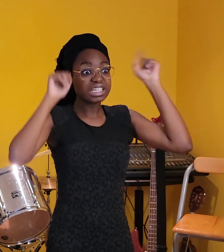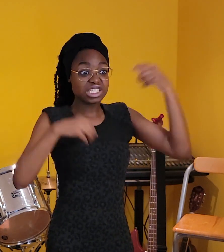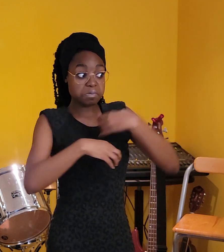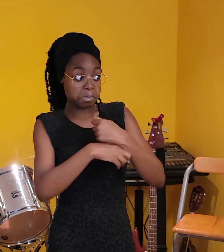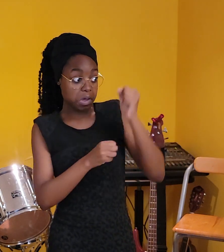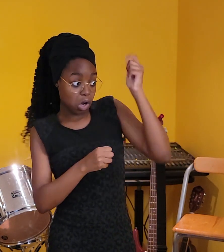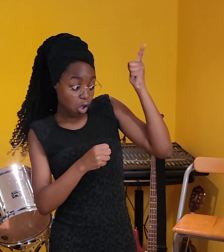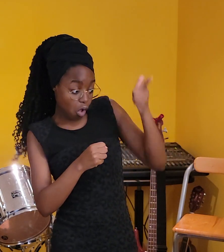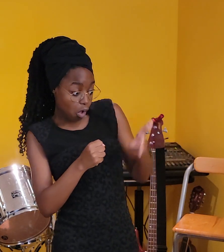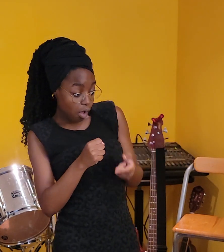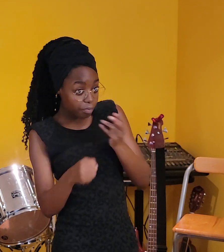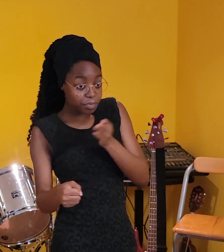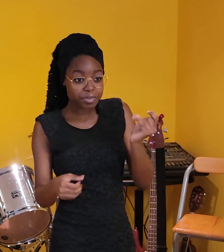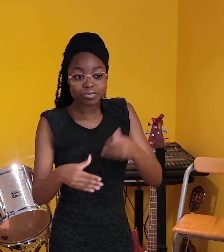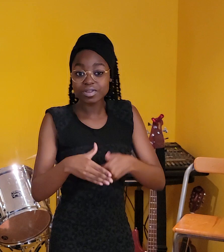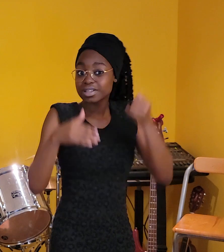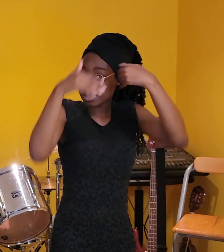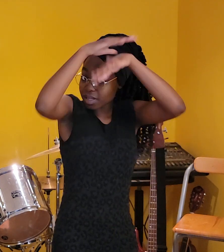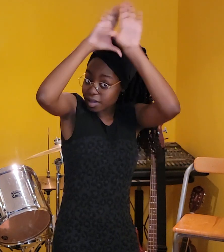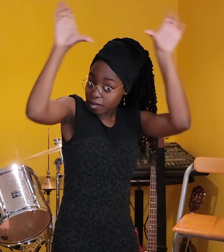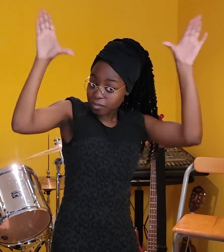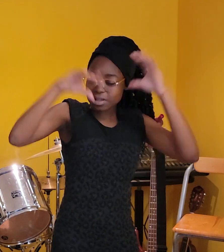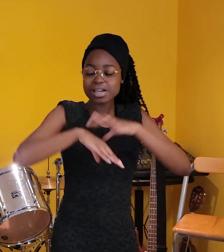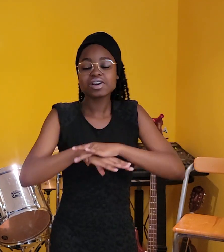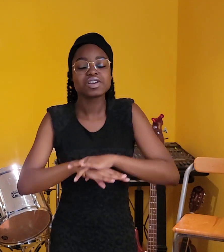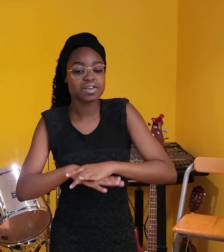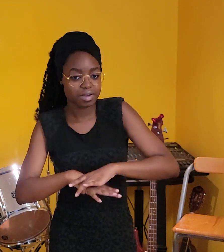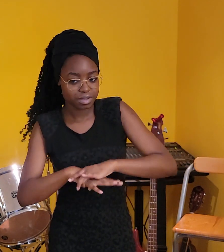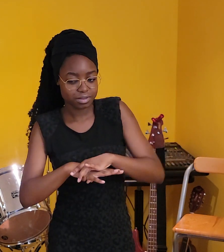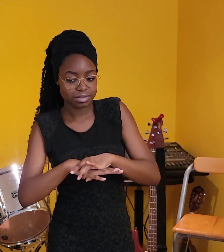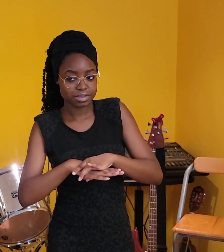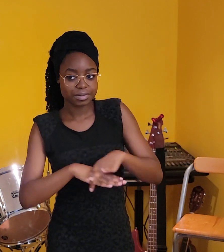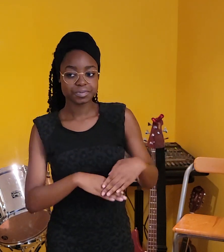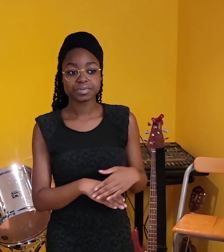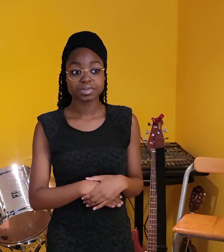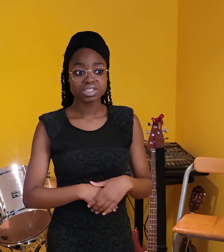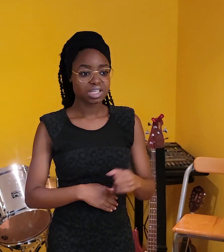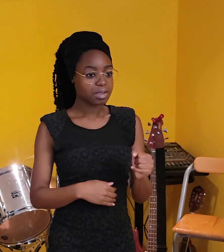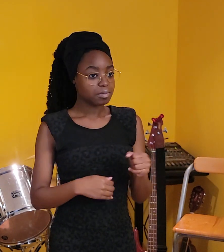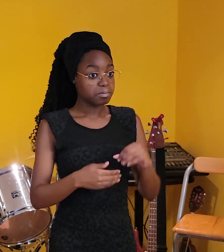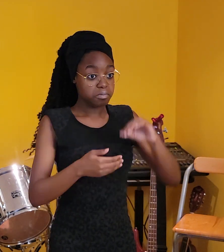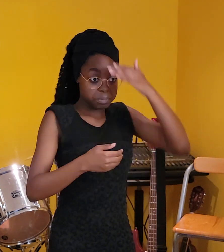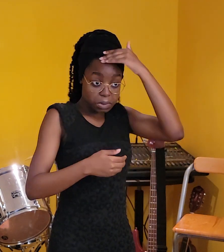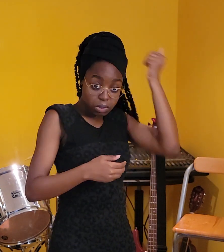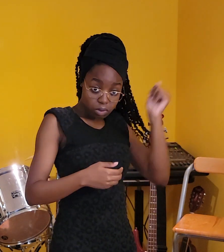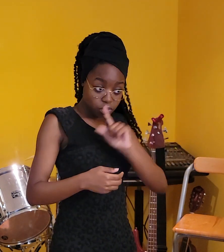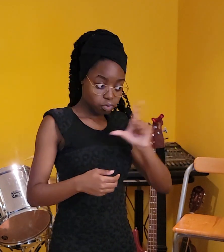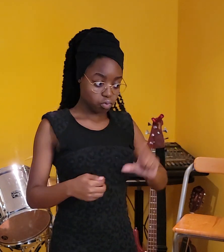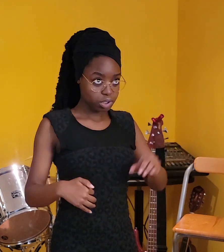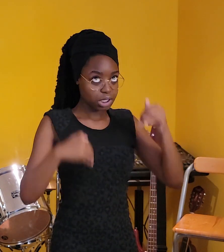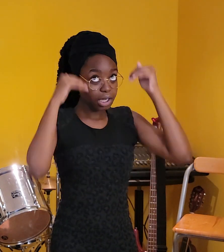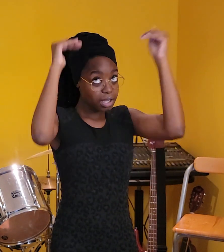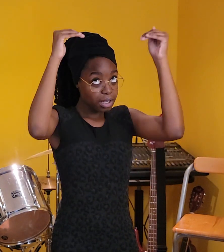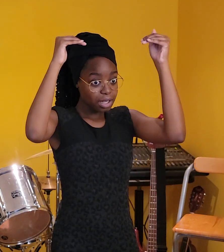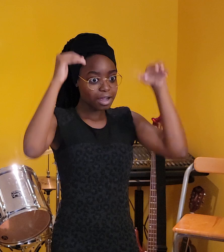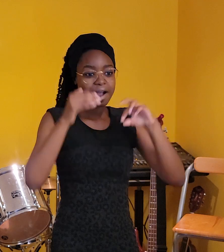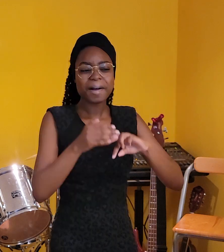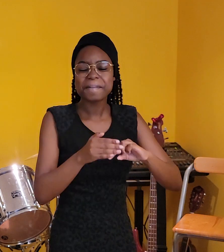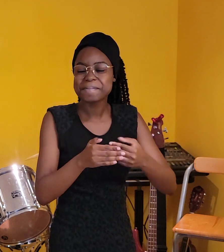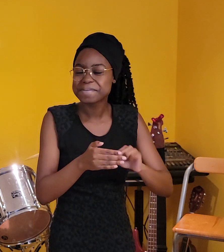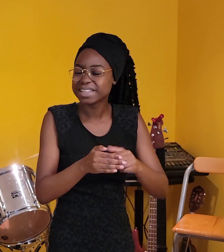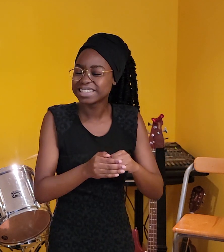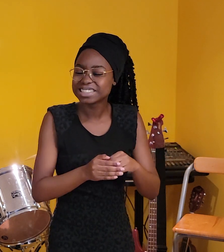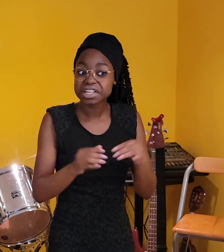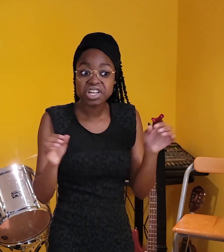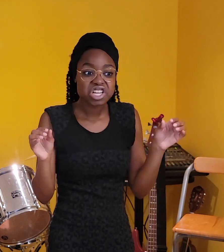in heaven and on earth. So since the Lord is Most High, it means that no idol, no god,